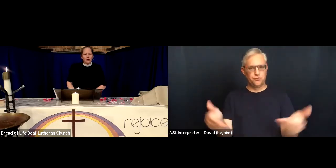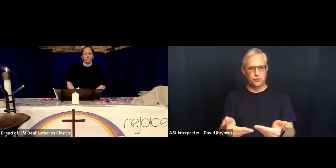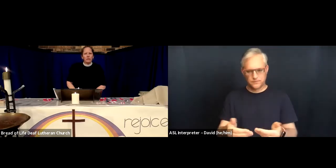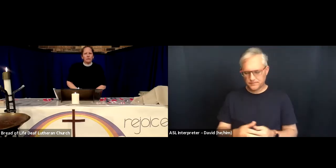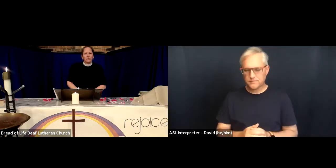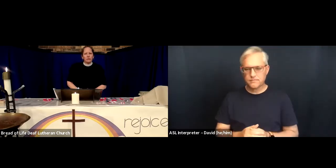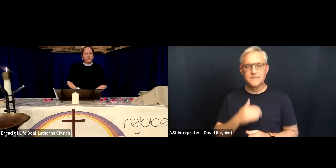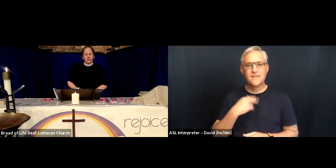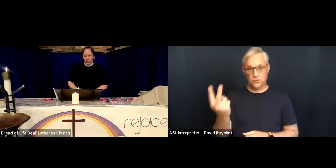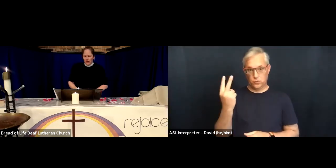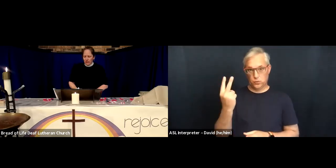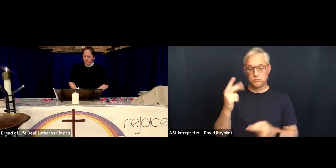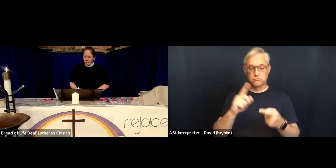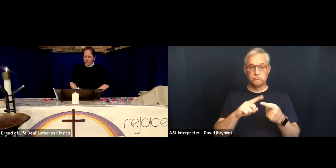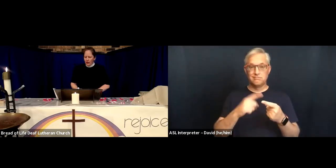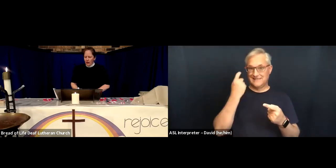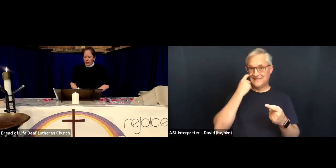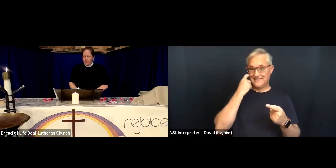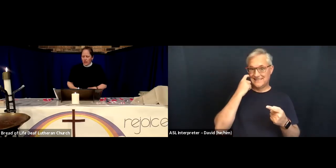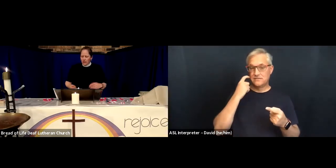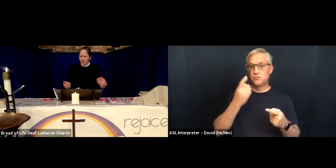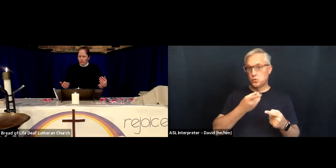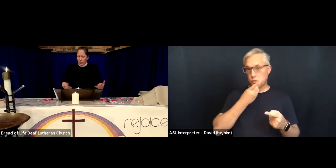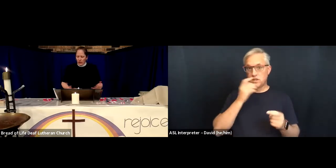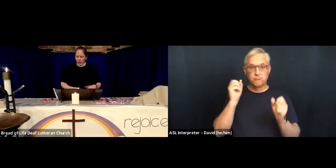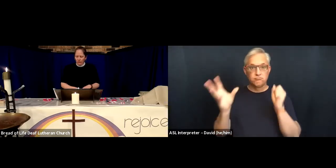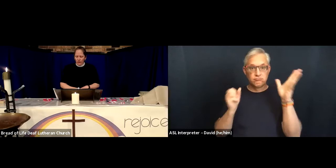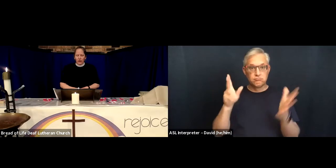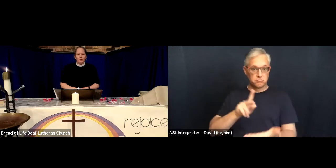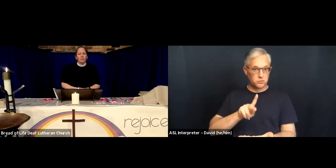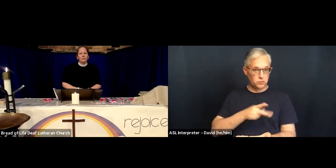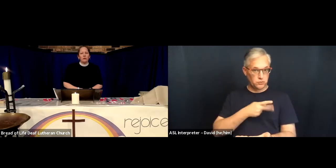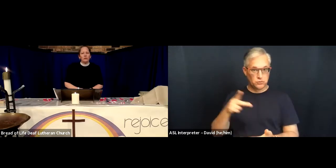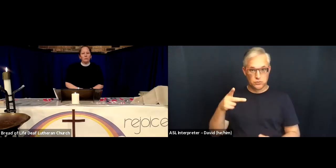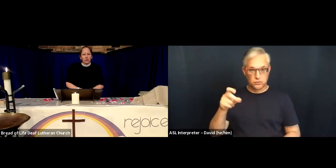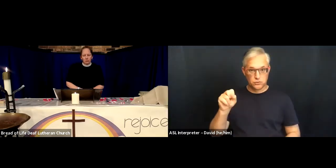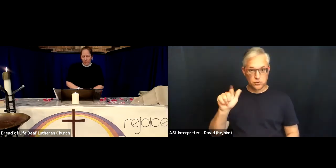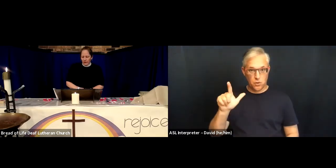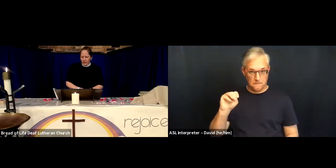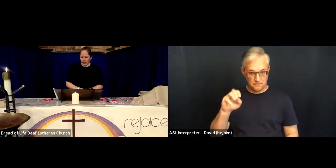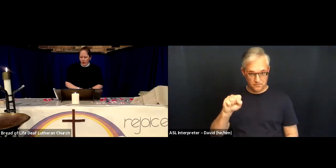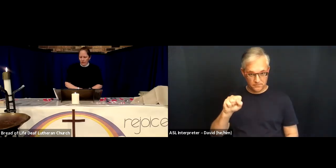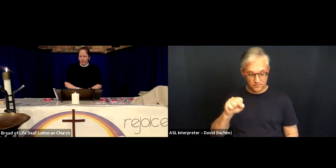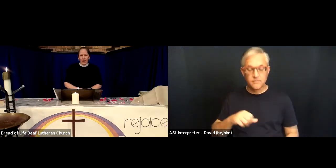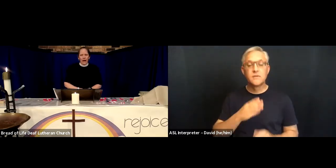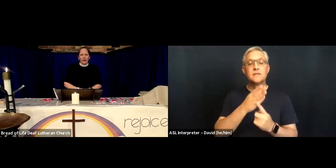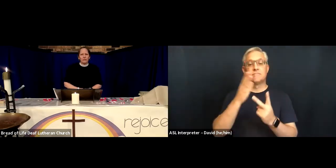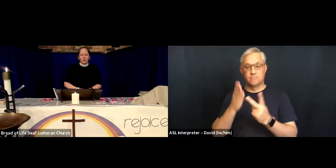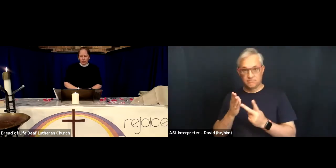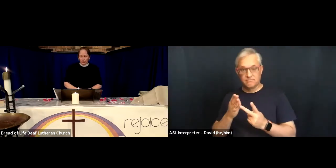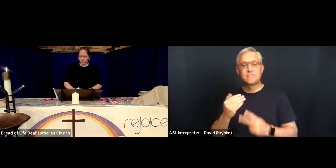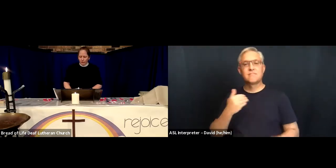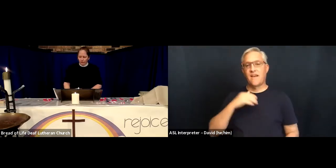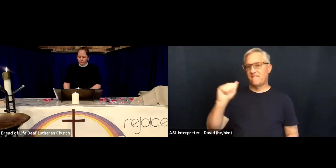the psalm that Dorothy just signed, and then we have the middle part of